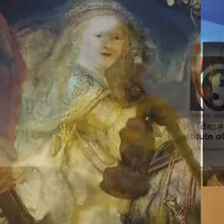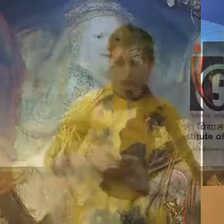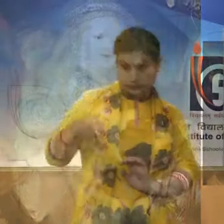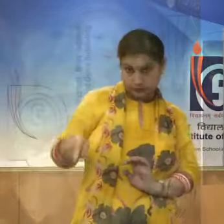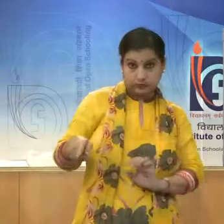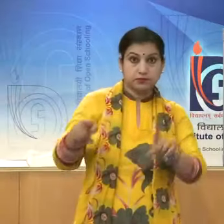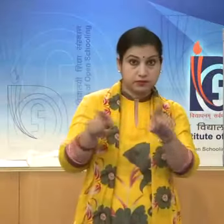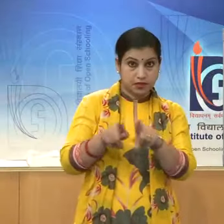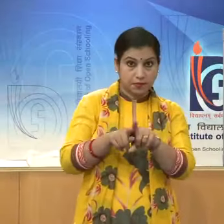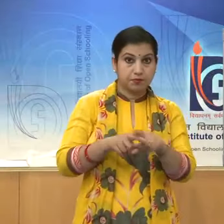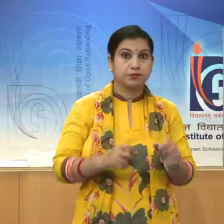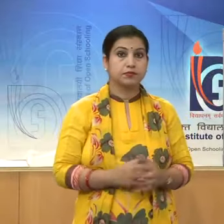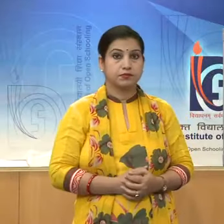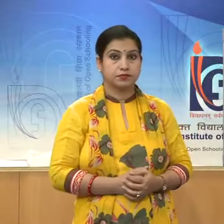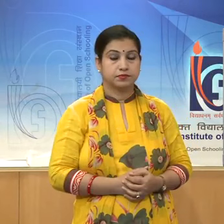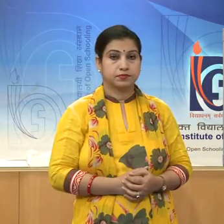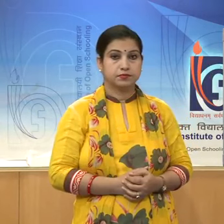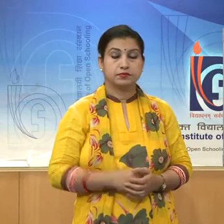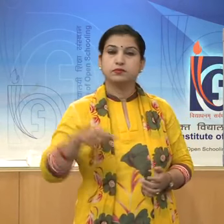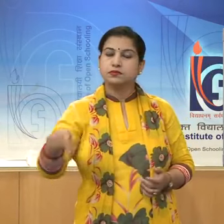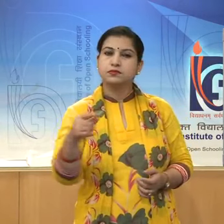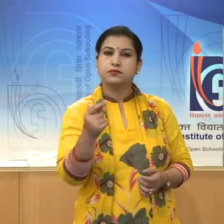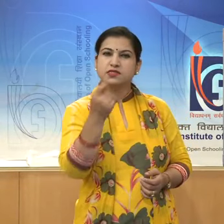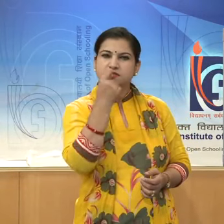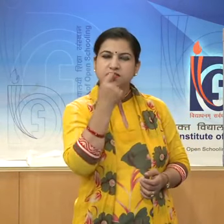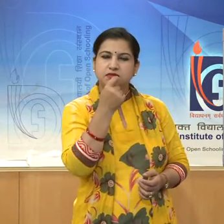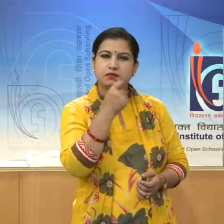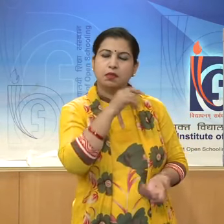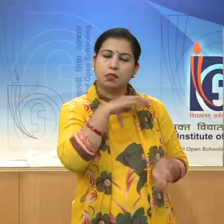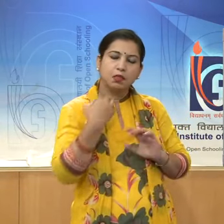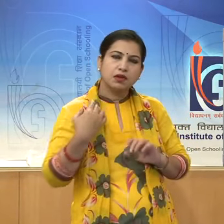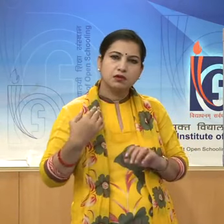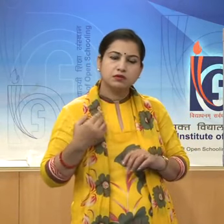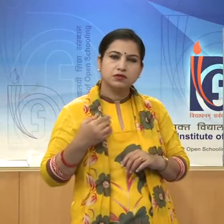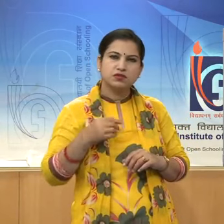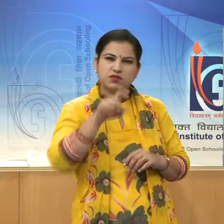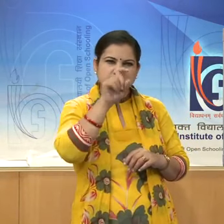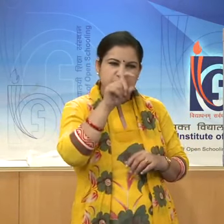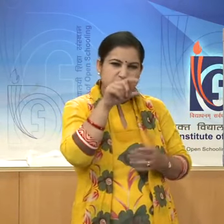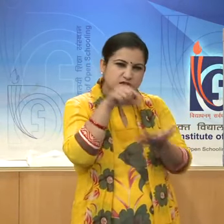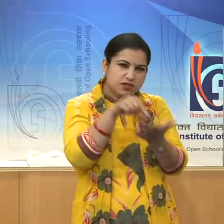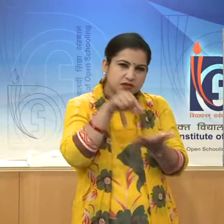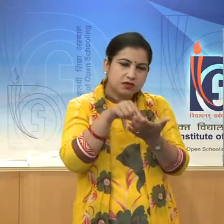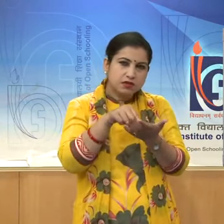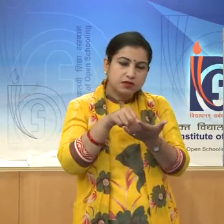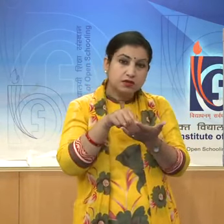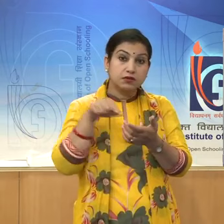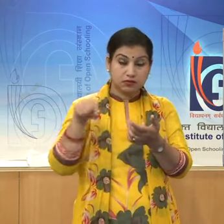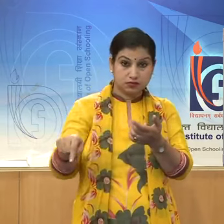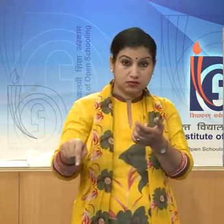There is also a white dead chicken hanging